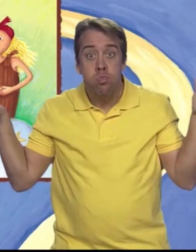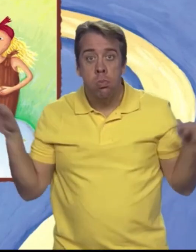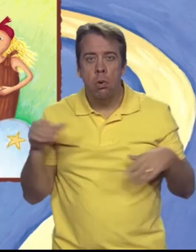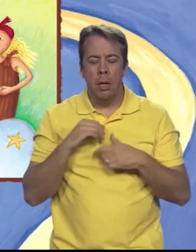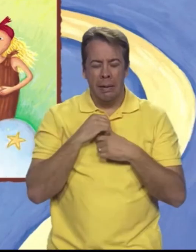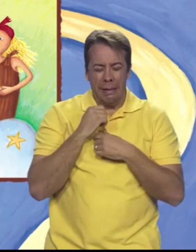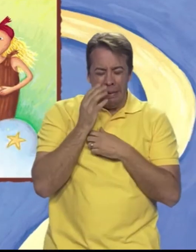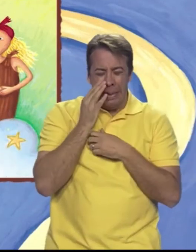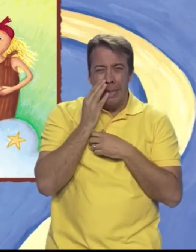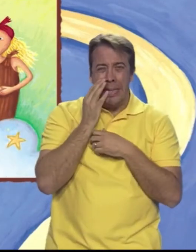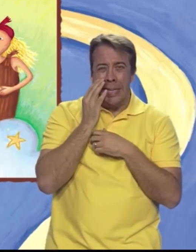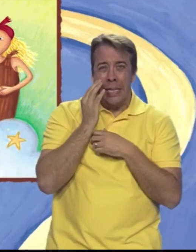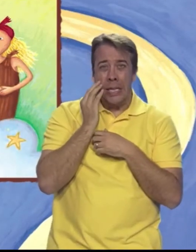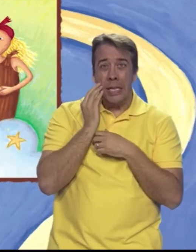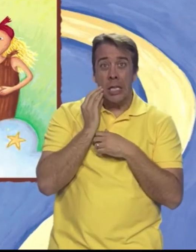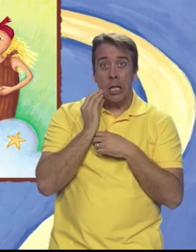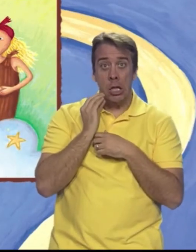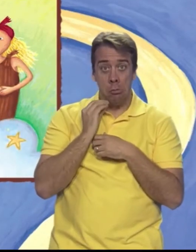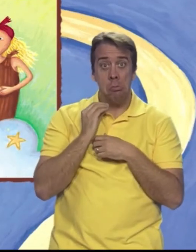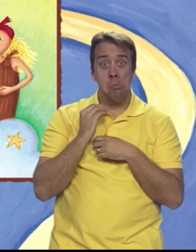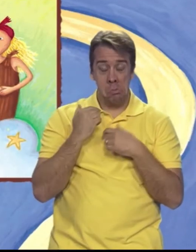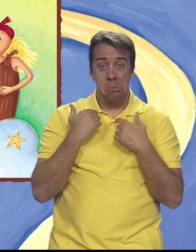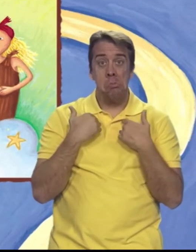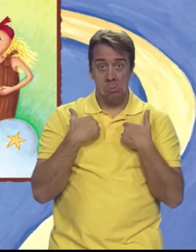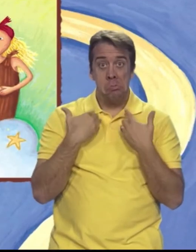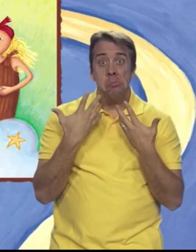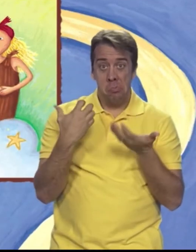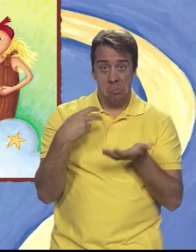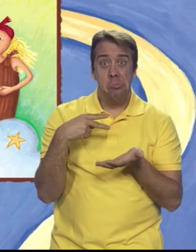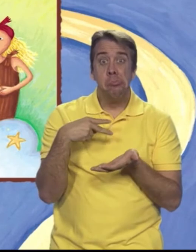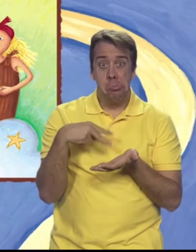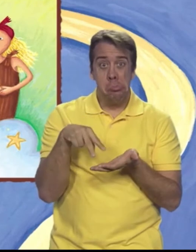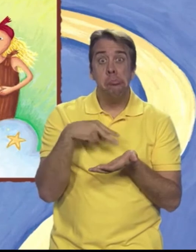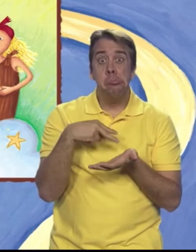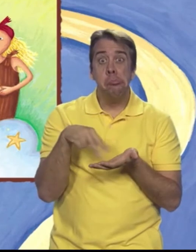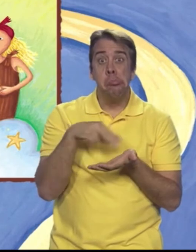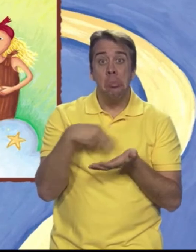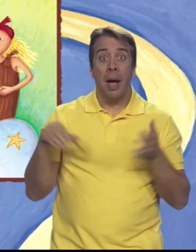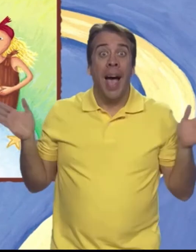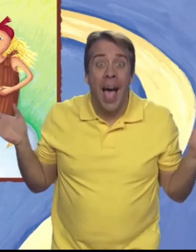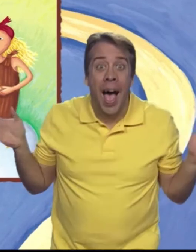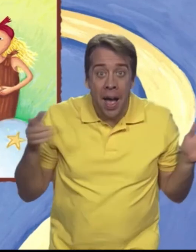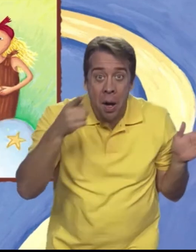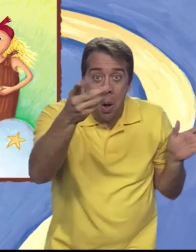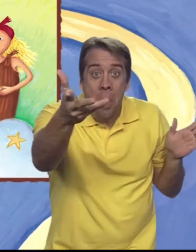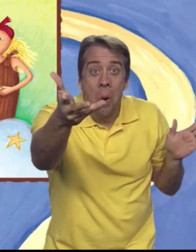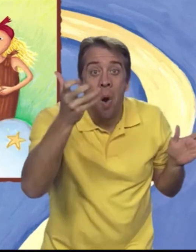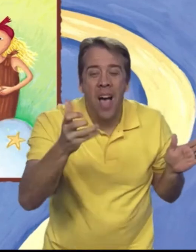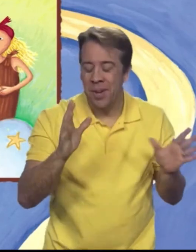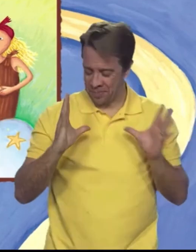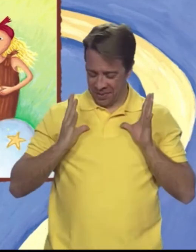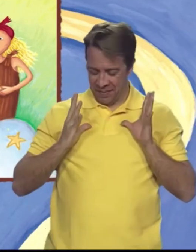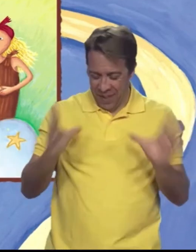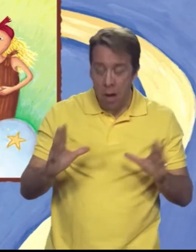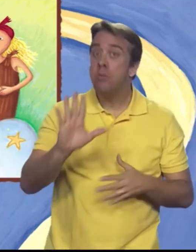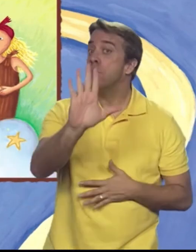like to go to the ball as well? When Cinderella nodded, her fairy godmother sprang into action. Right,